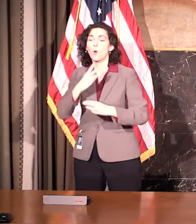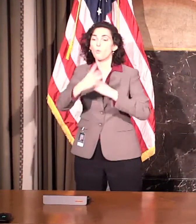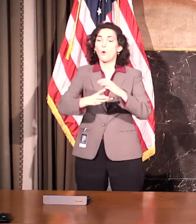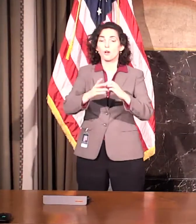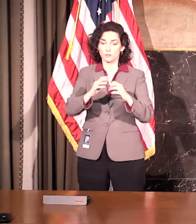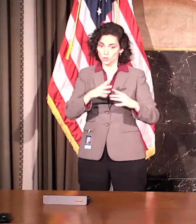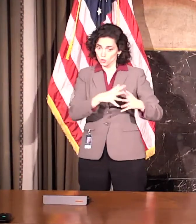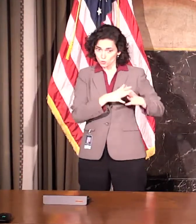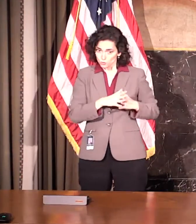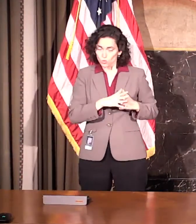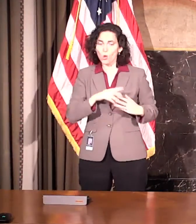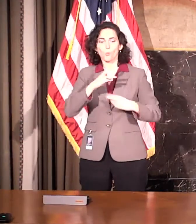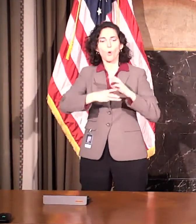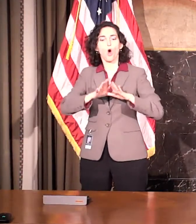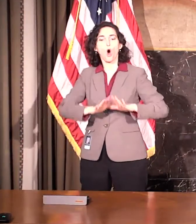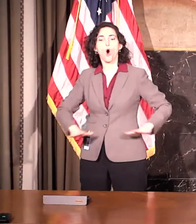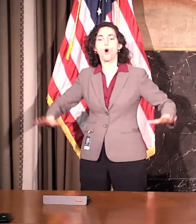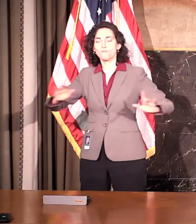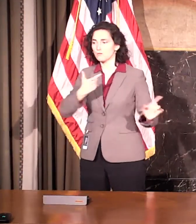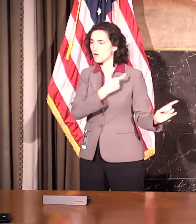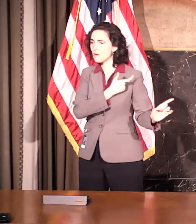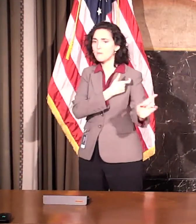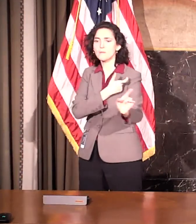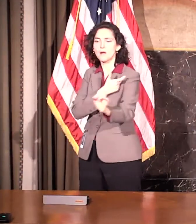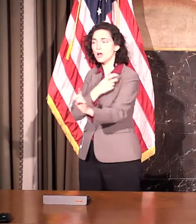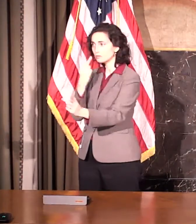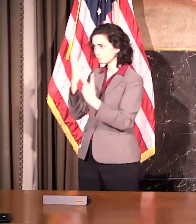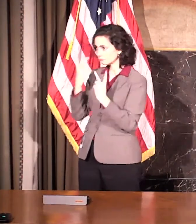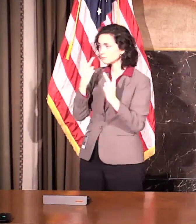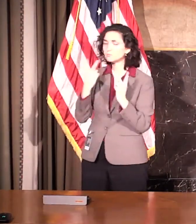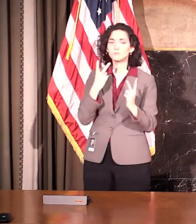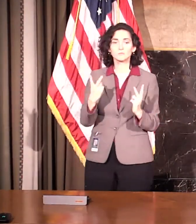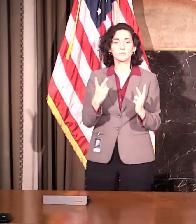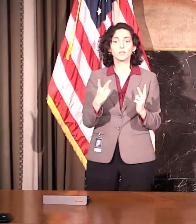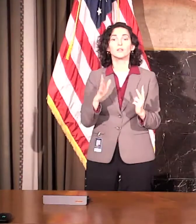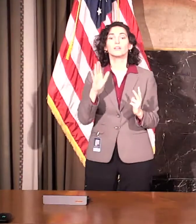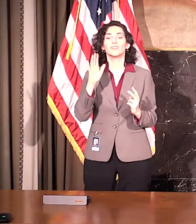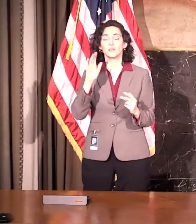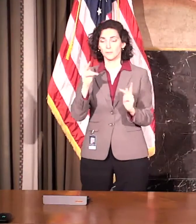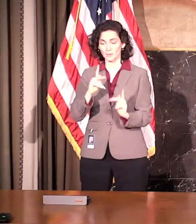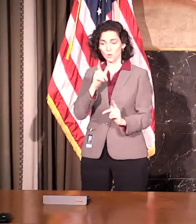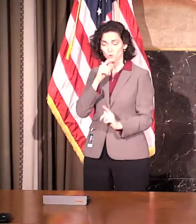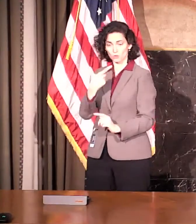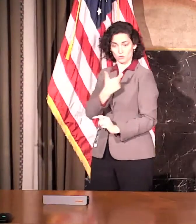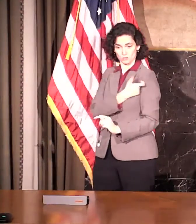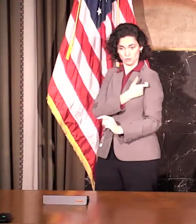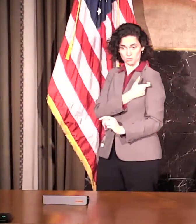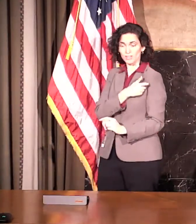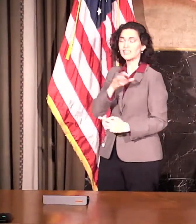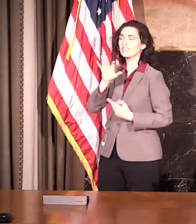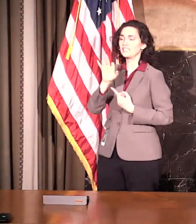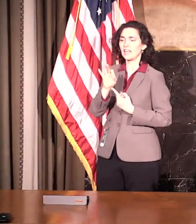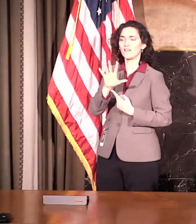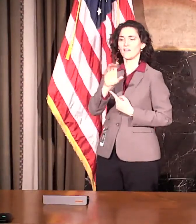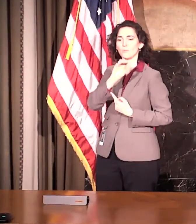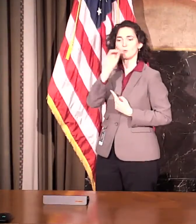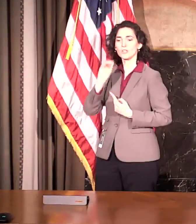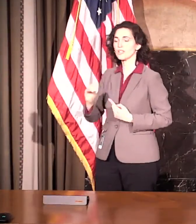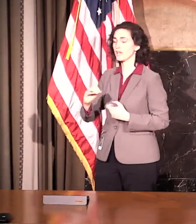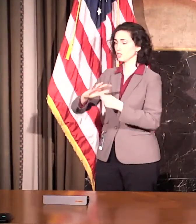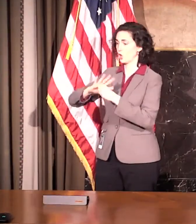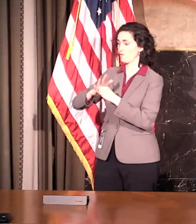this is an effective vaccine, that 95% of those who received the vaccine did not